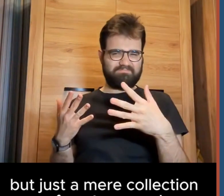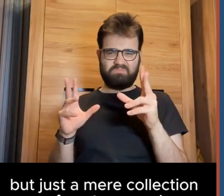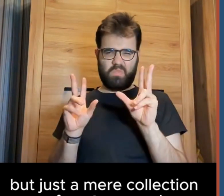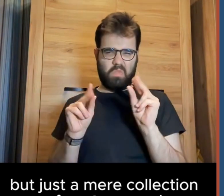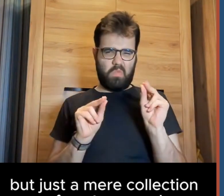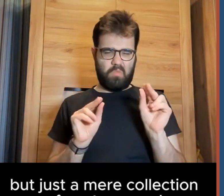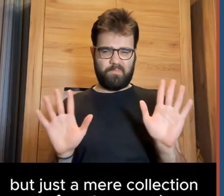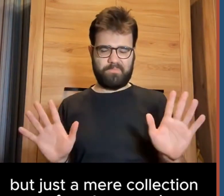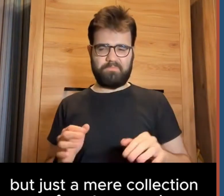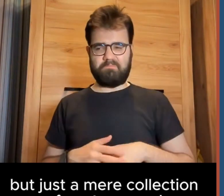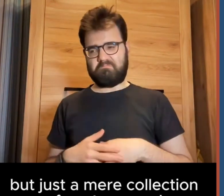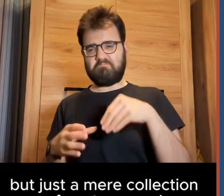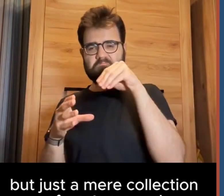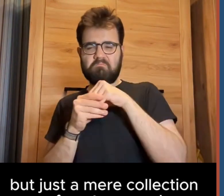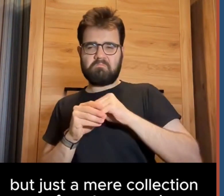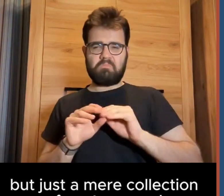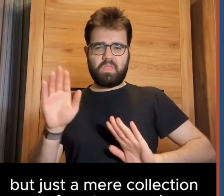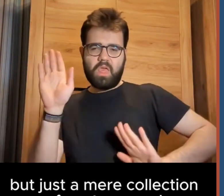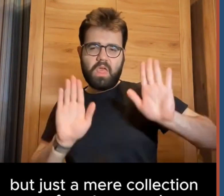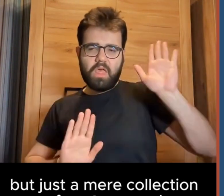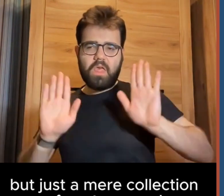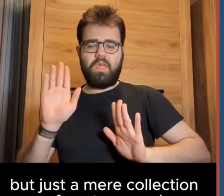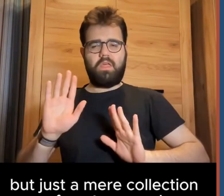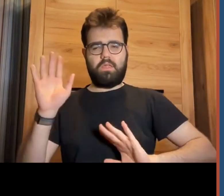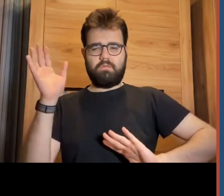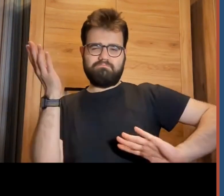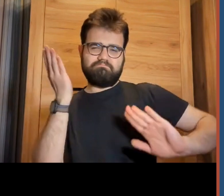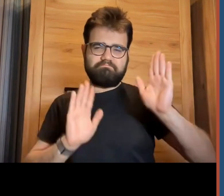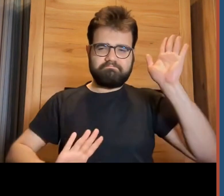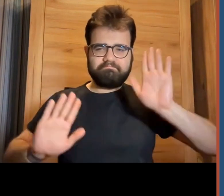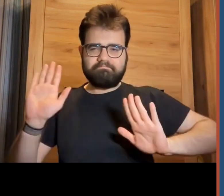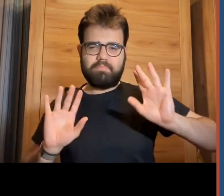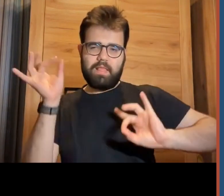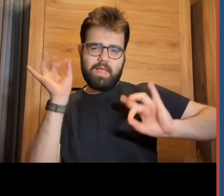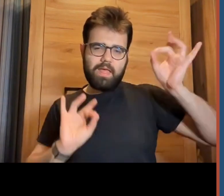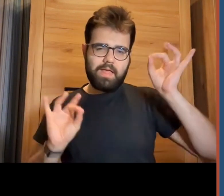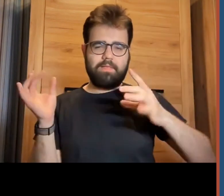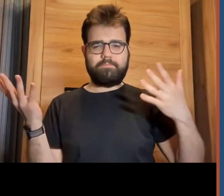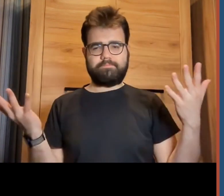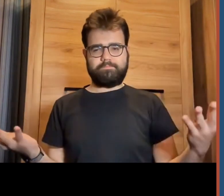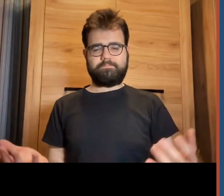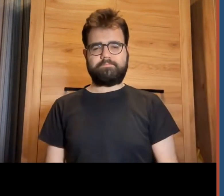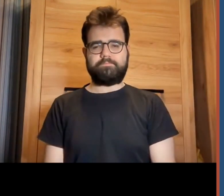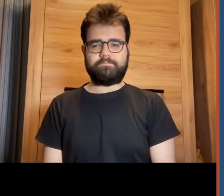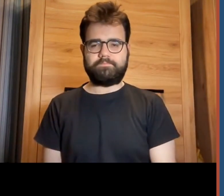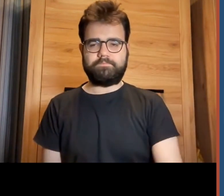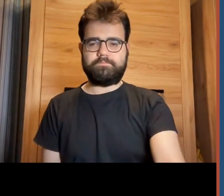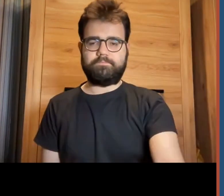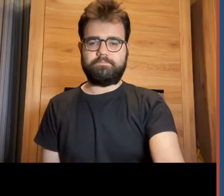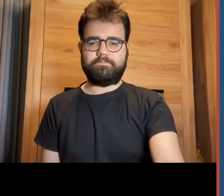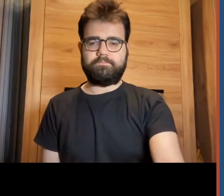today's world where lectures are held in a sign language, in this case in American Sign Language. But